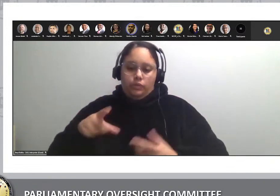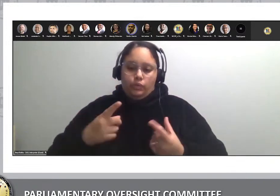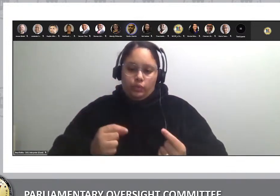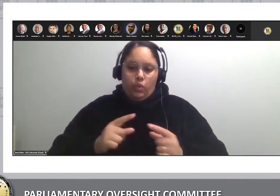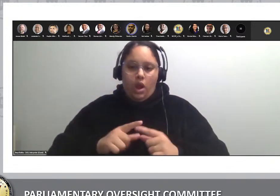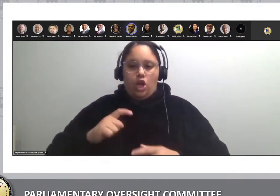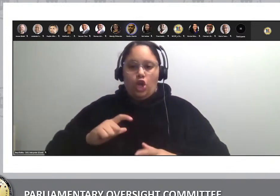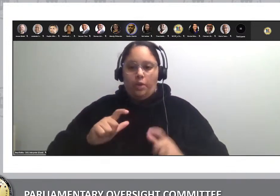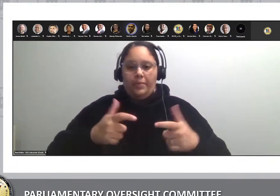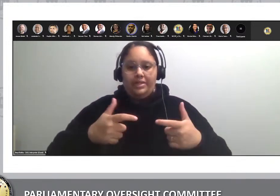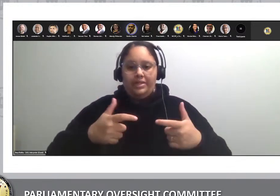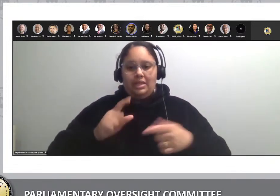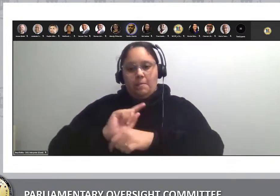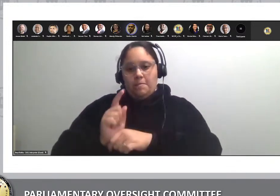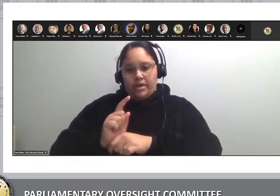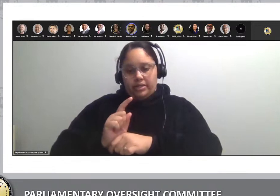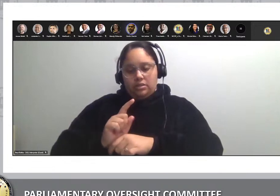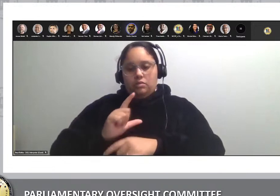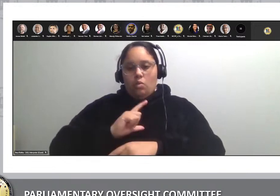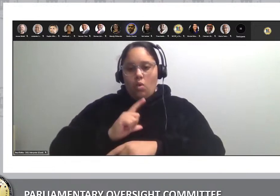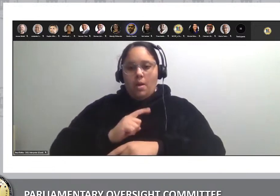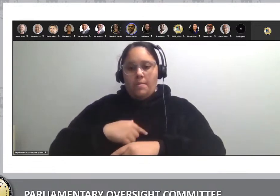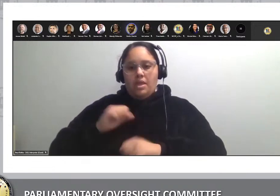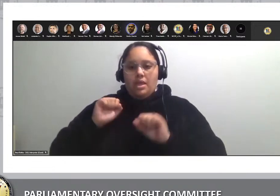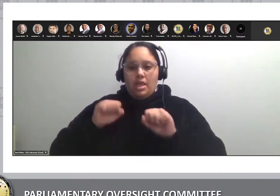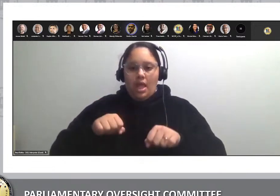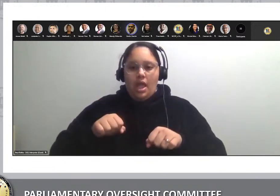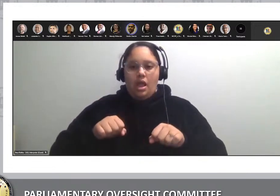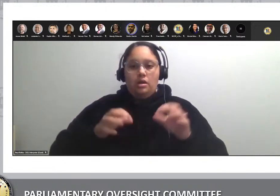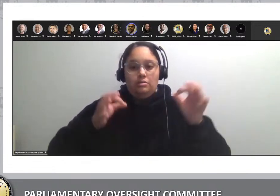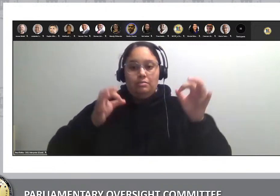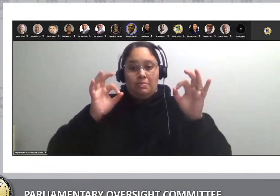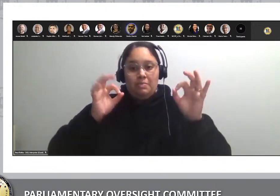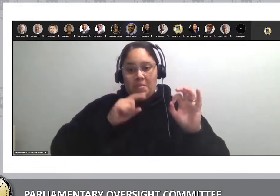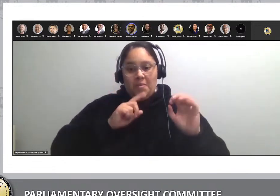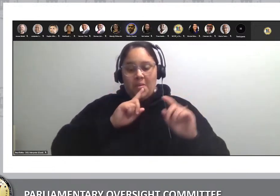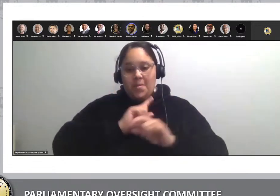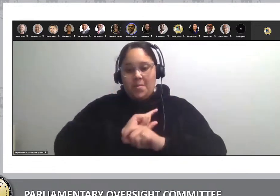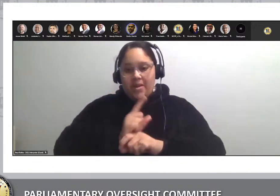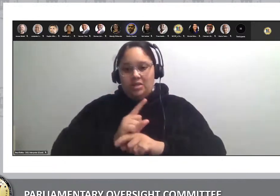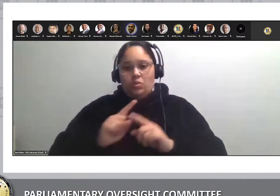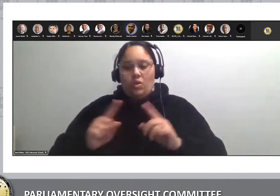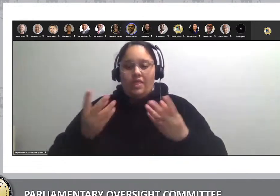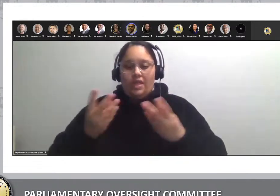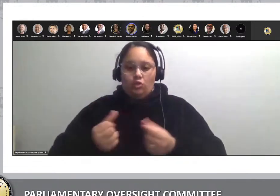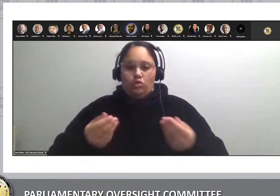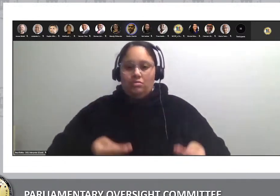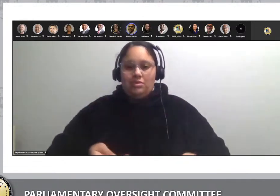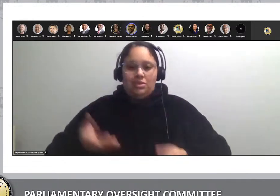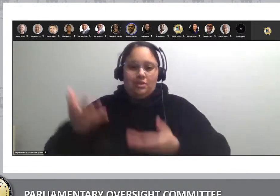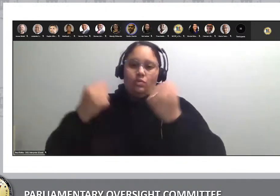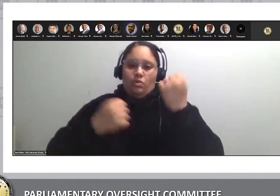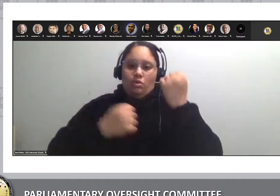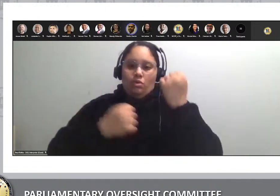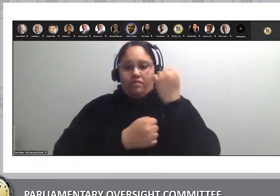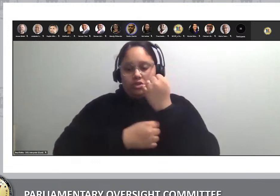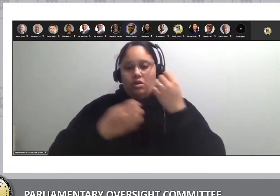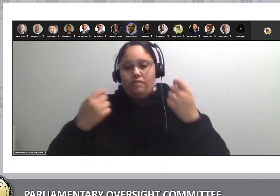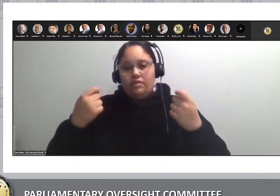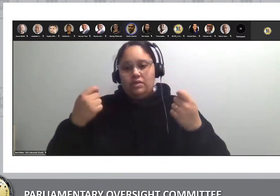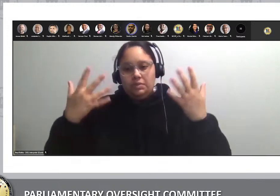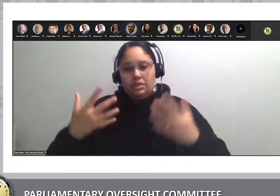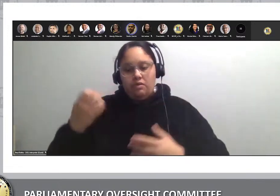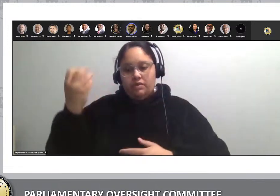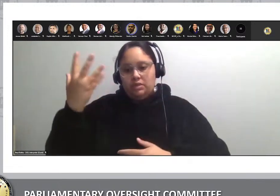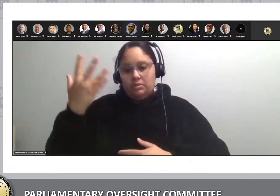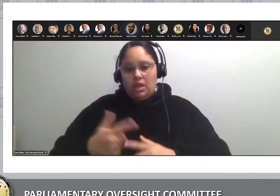committee minutes, Chairperson, so that I can just get those minutes with those resolutions off to the office of the Speaker and